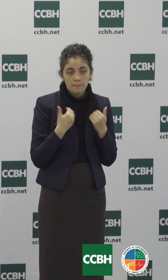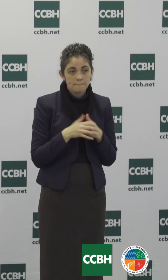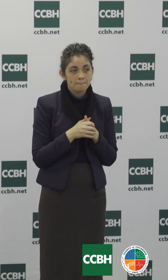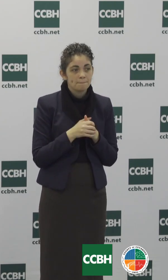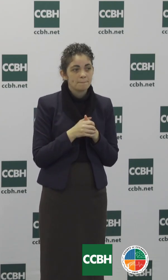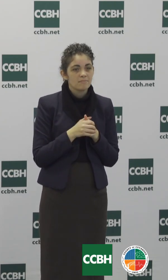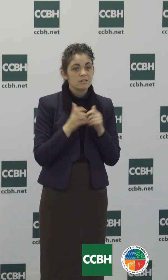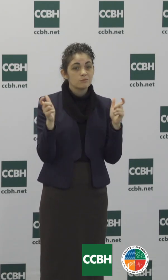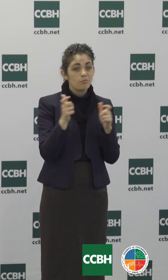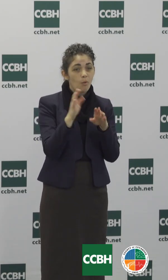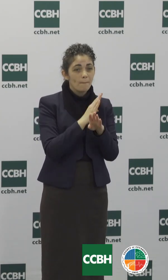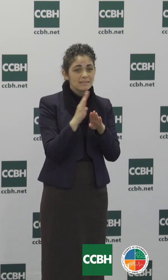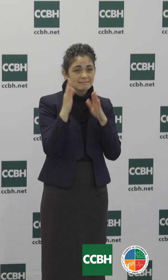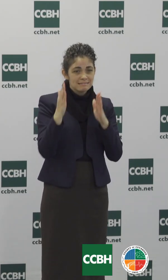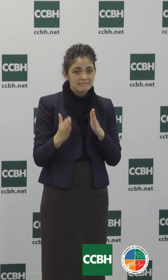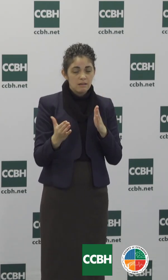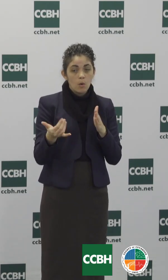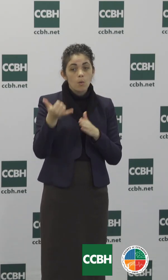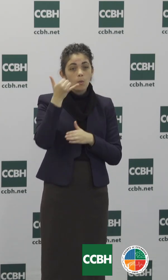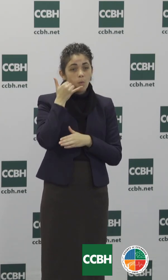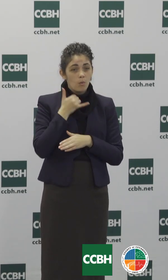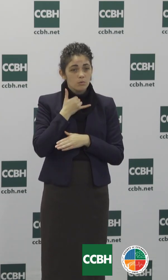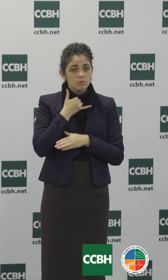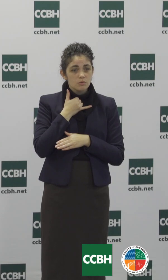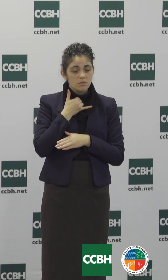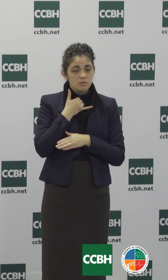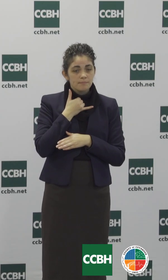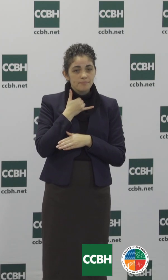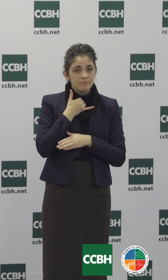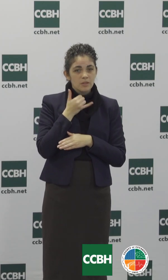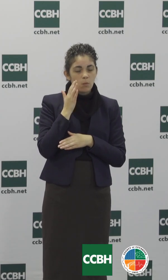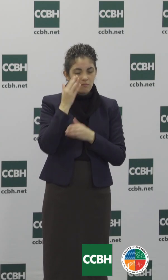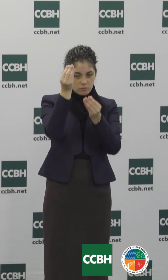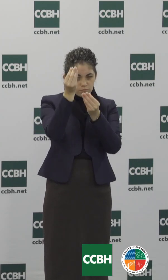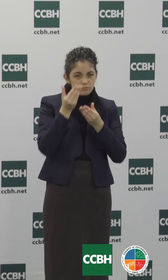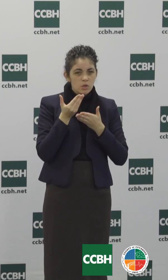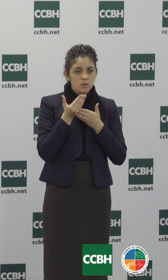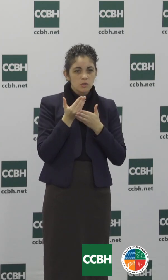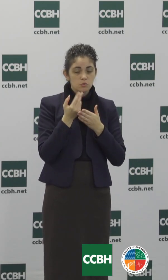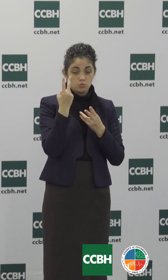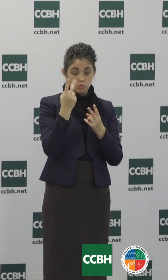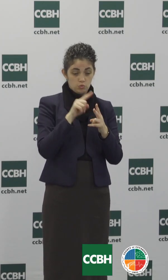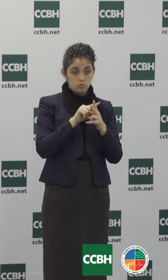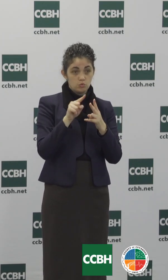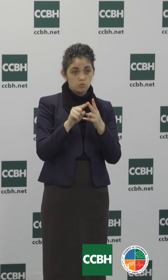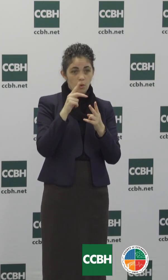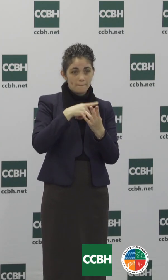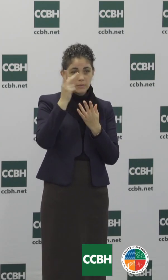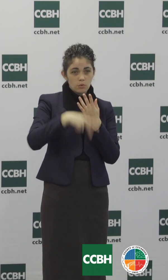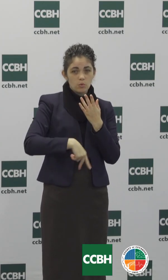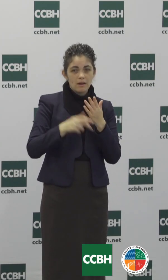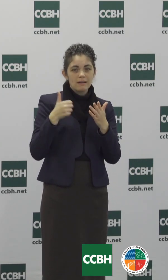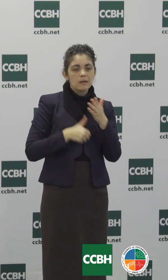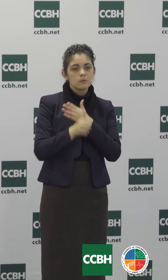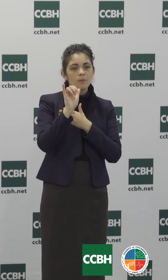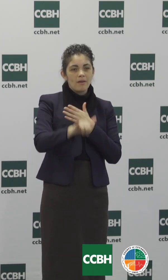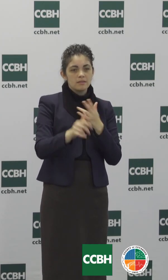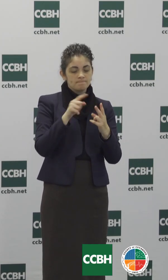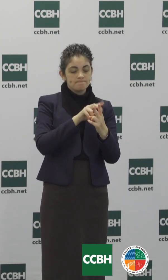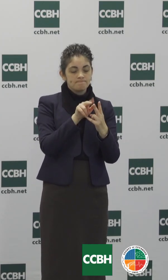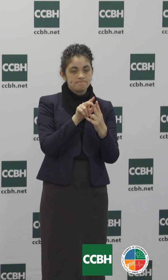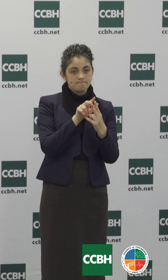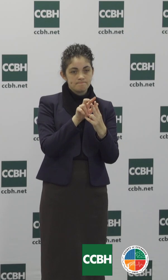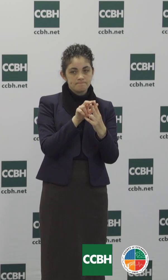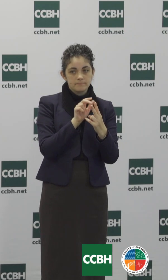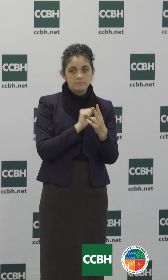When a small business owner calls the Resource Center, they'll get information about 2 programs under the Small Business